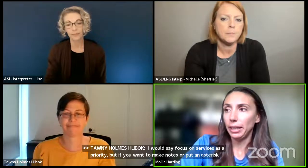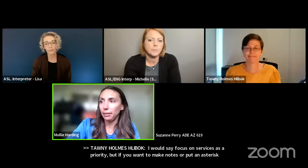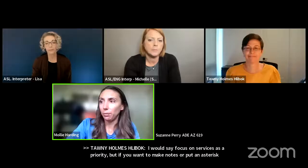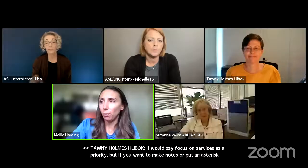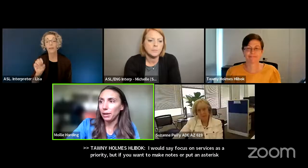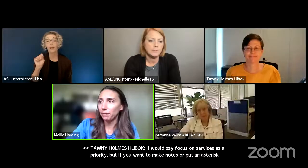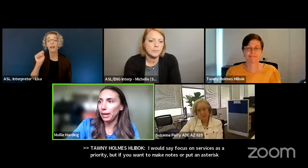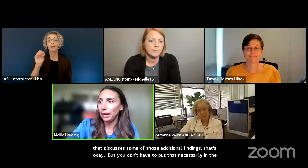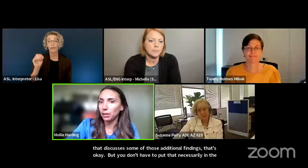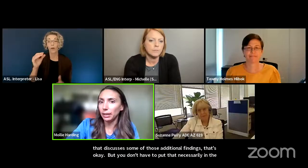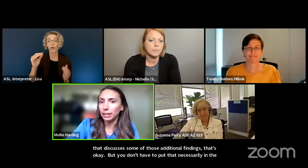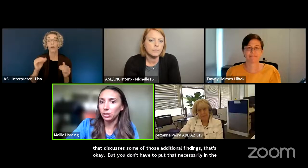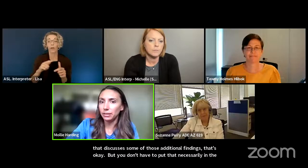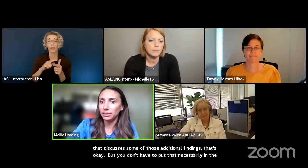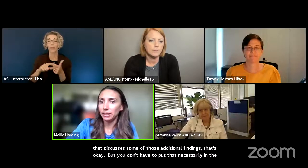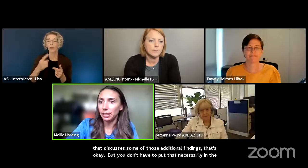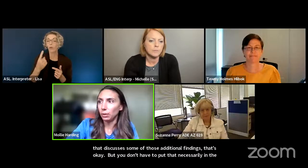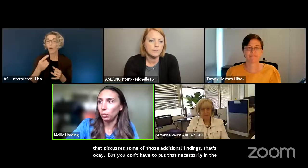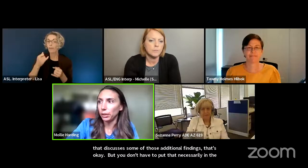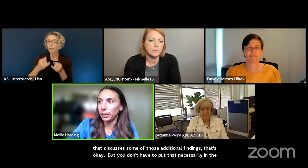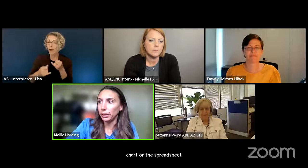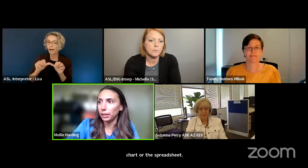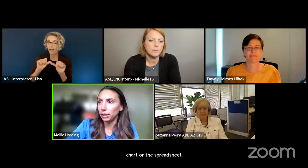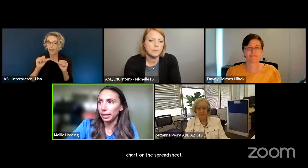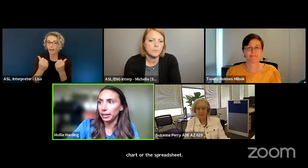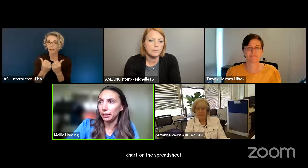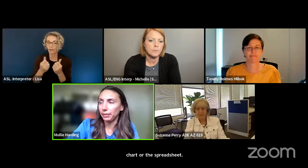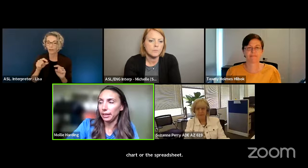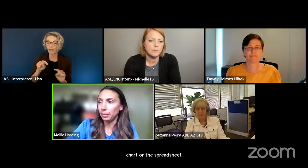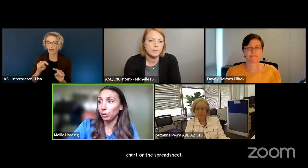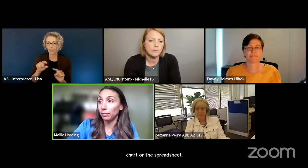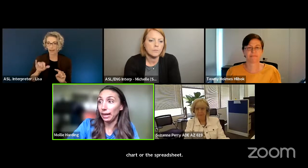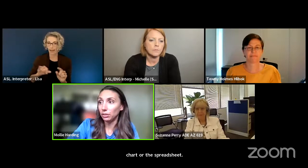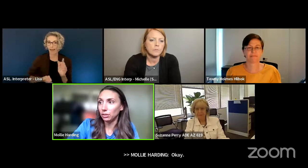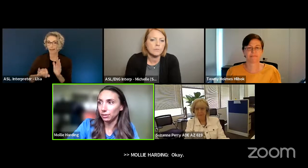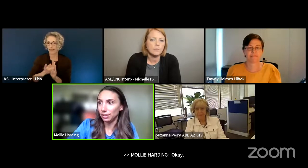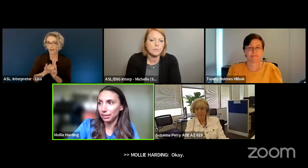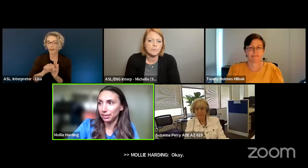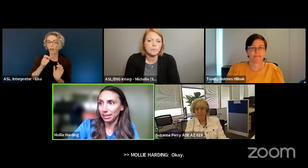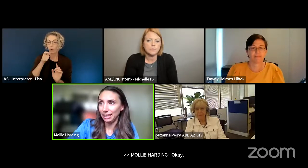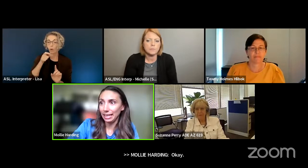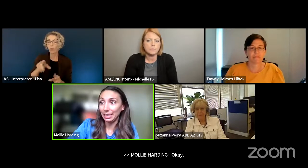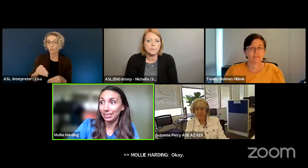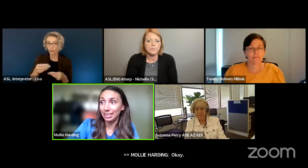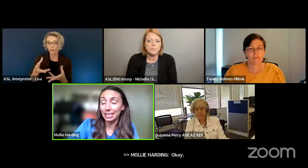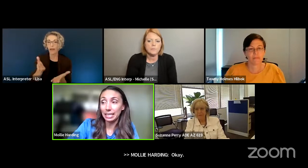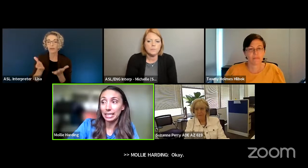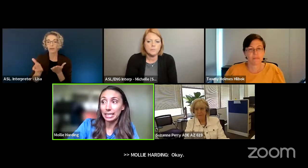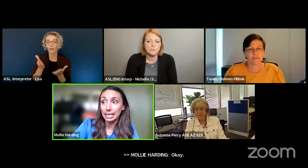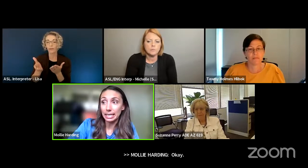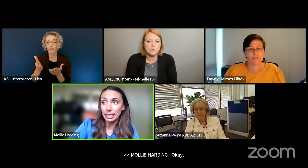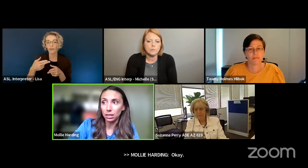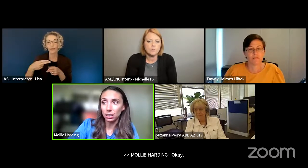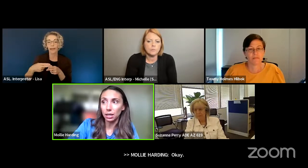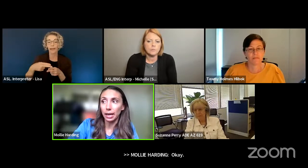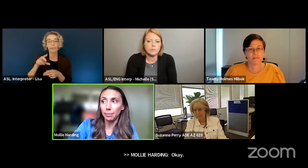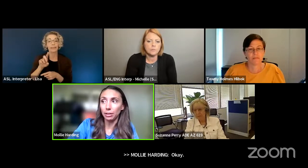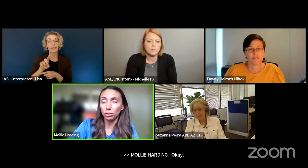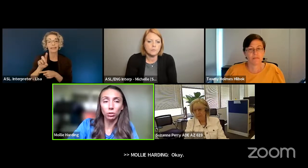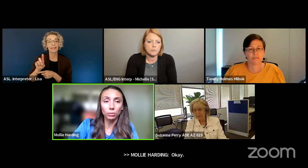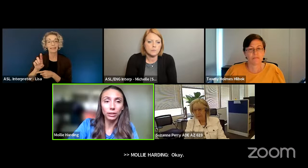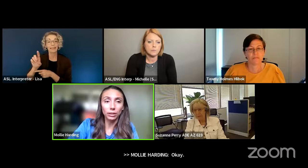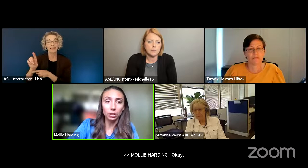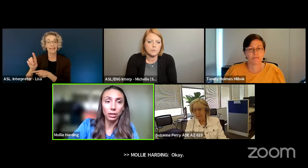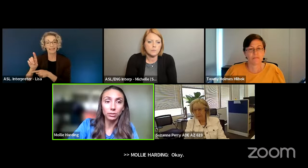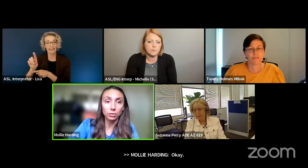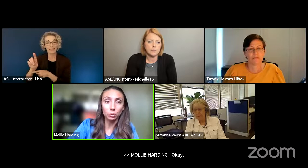So then we have one final agency that we identified that provides services, and that is the DDD.